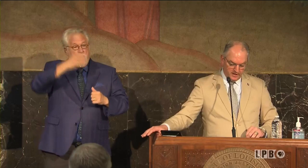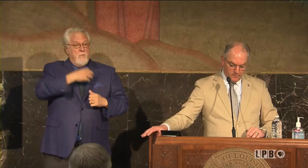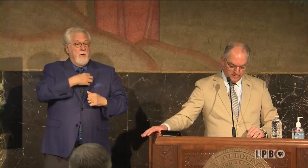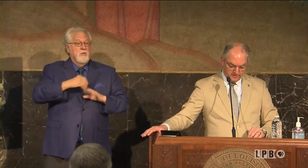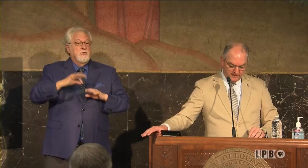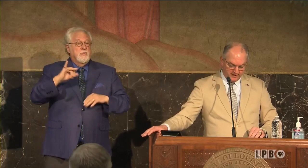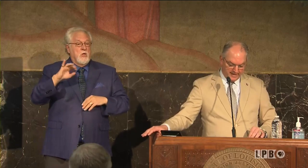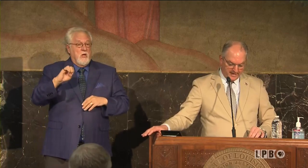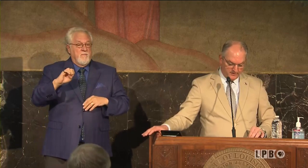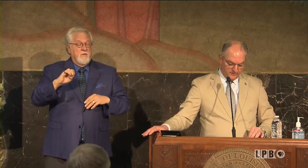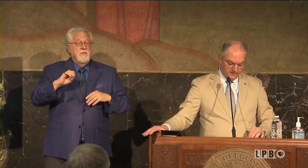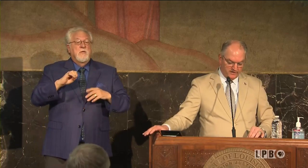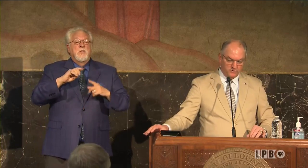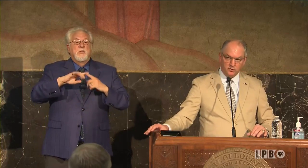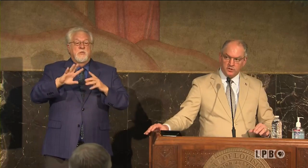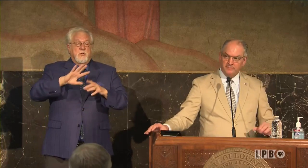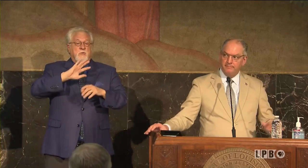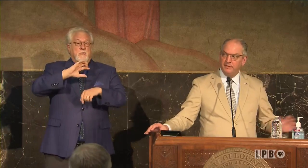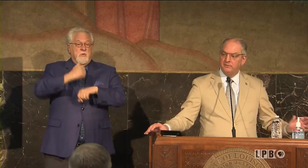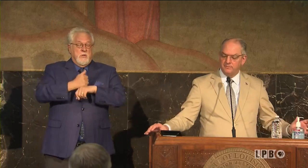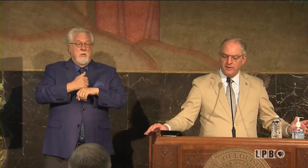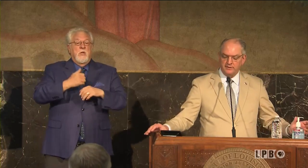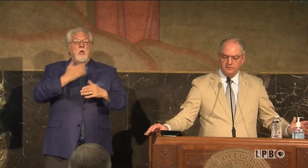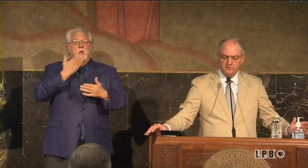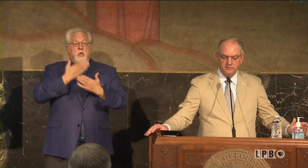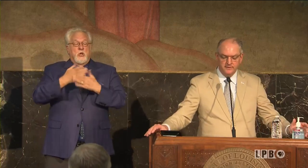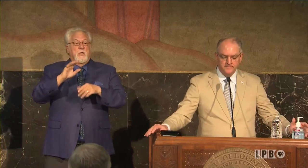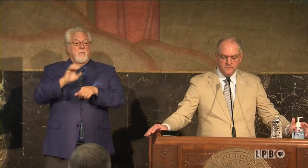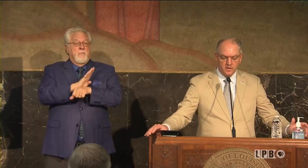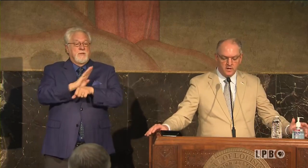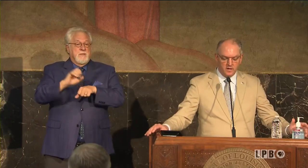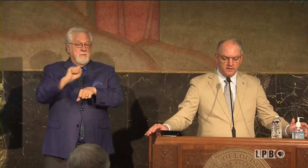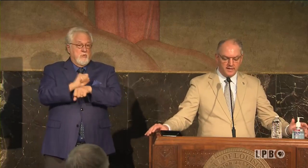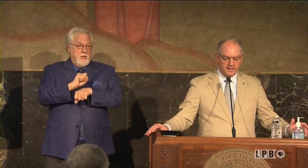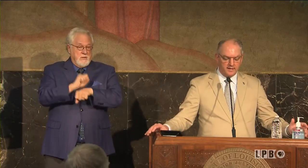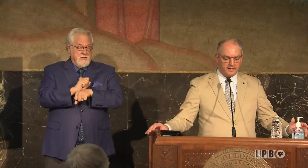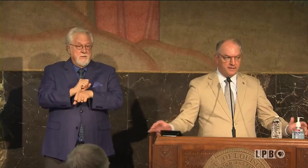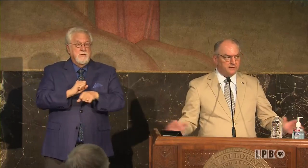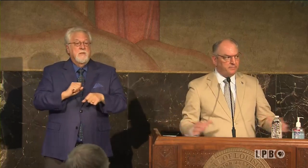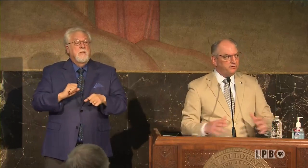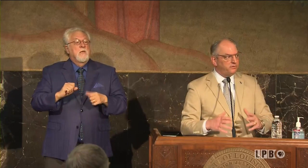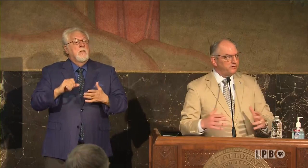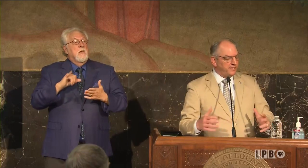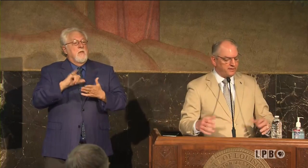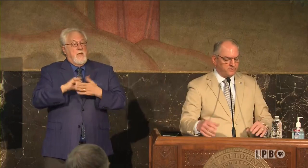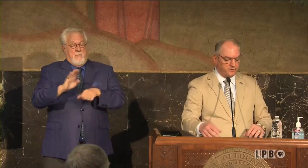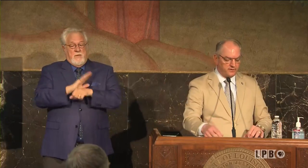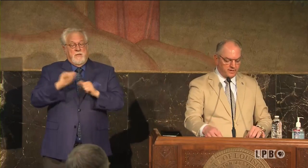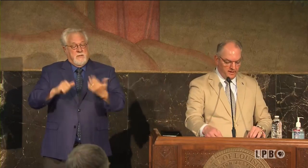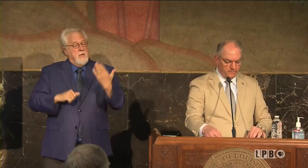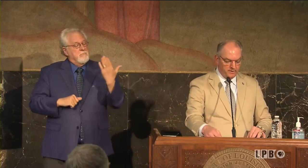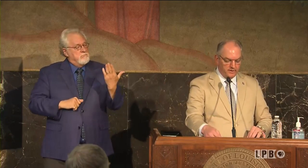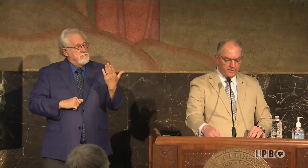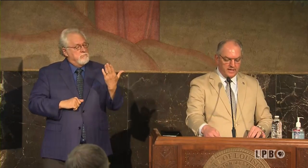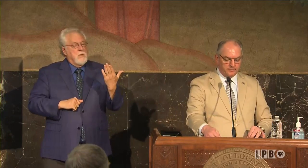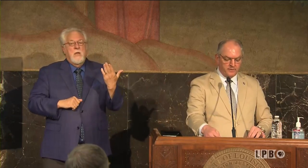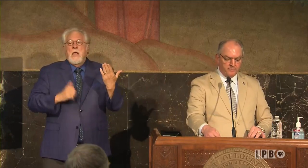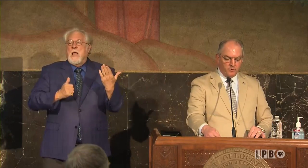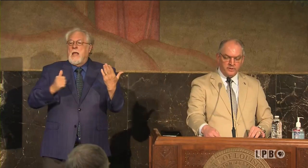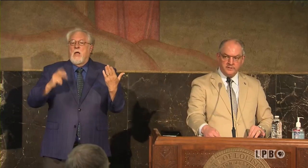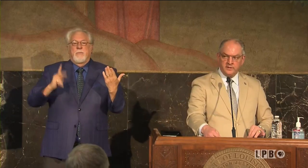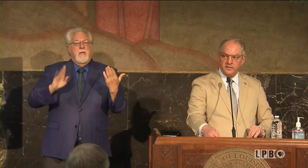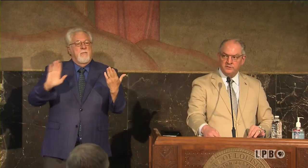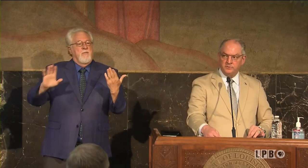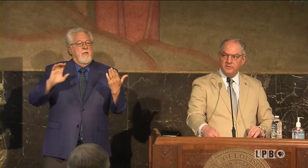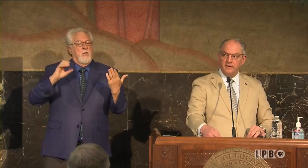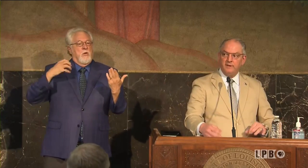include in the Open Safely guidance for phase 2 good business practices that businesses can consider to help keep their